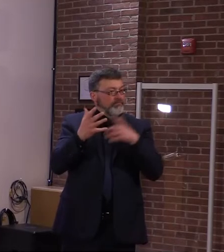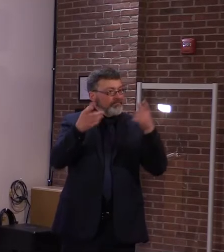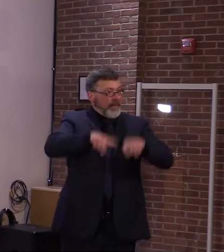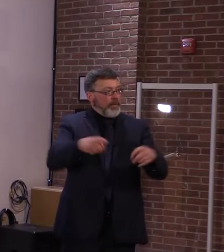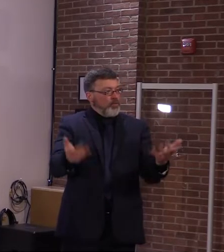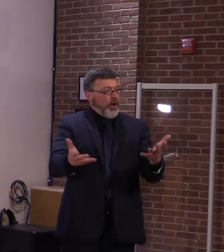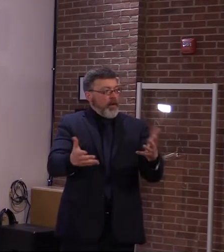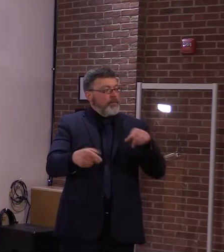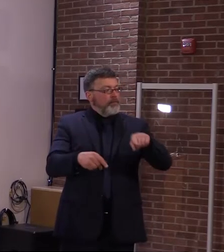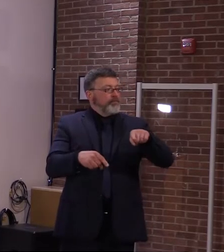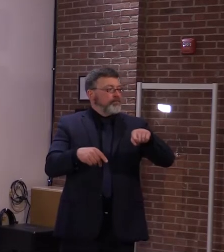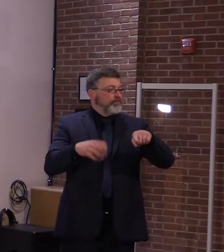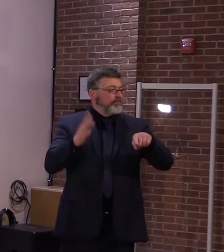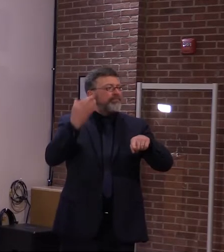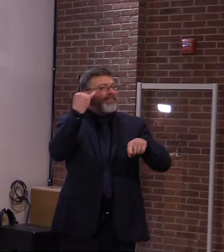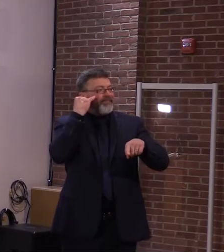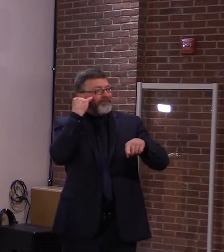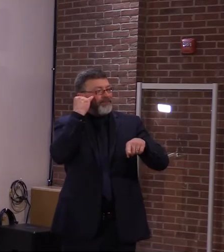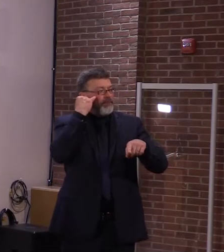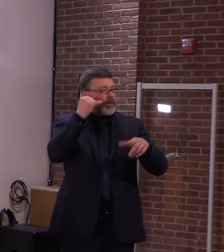come,